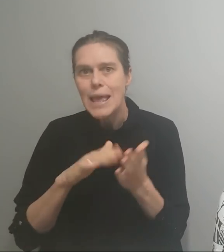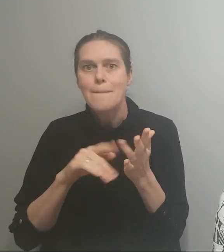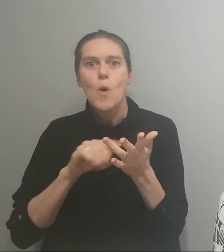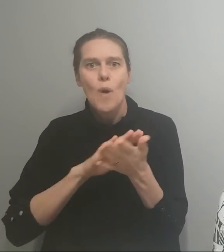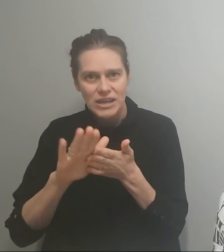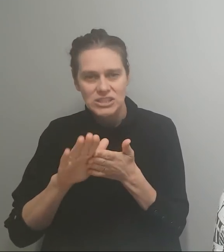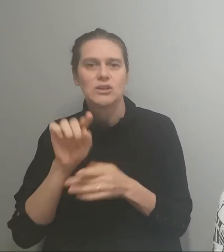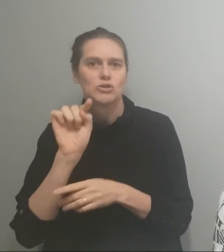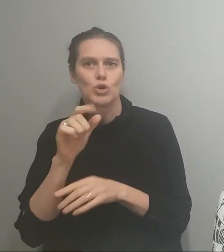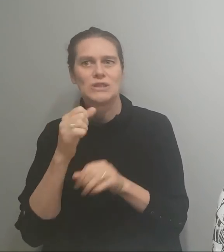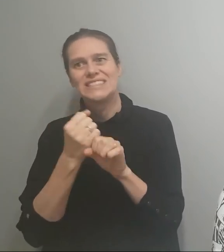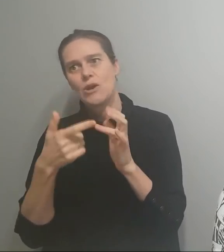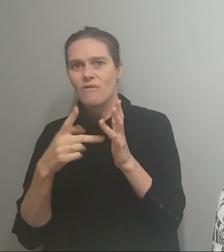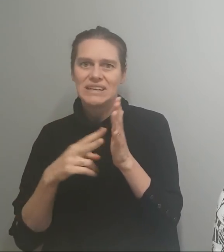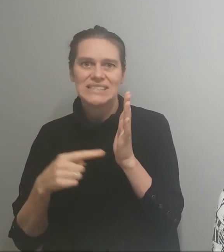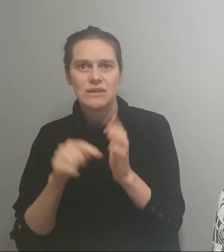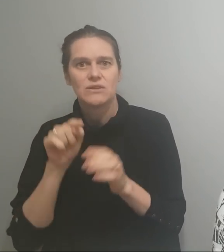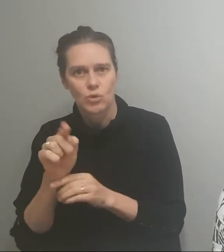stfeedback@moh.govt.nz.